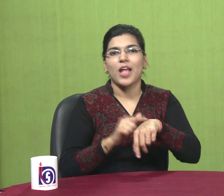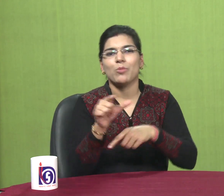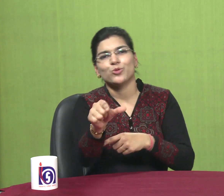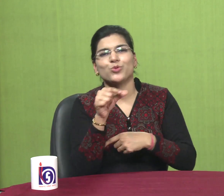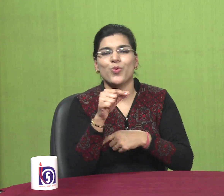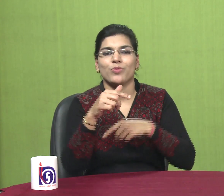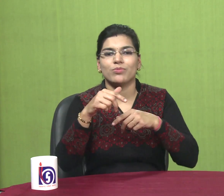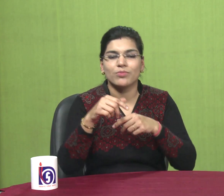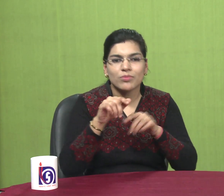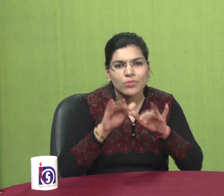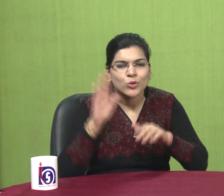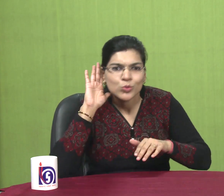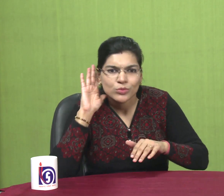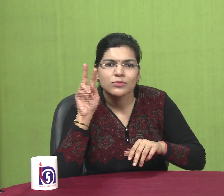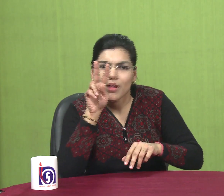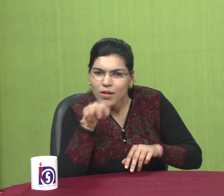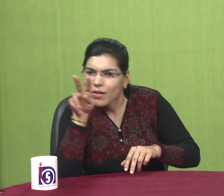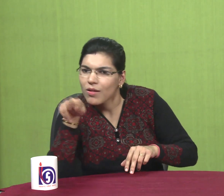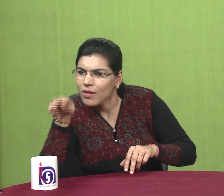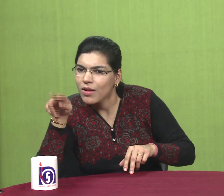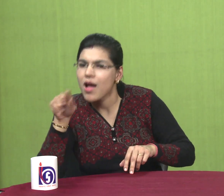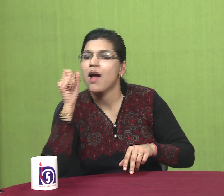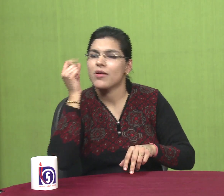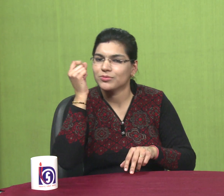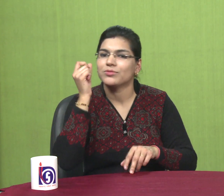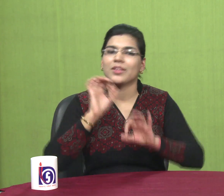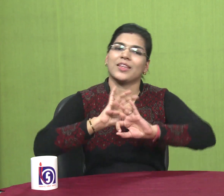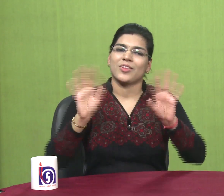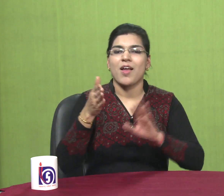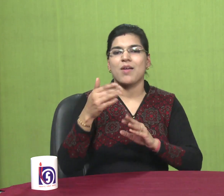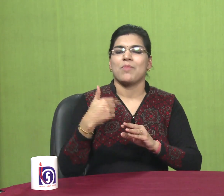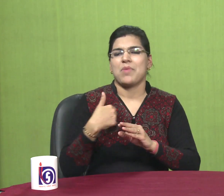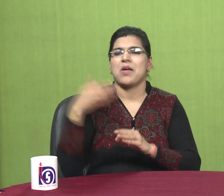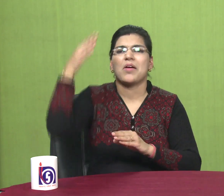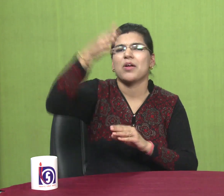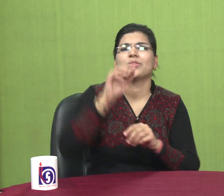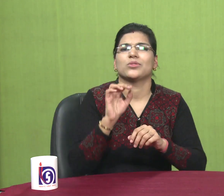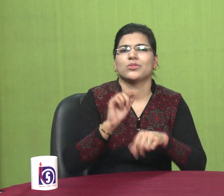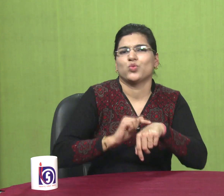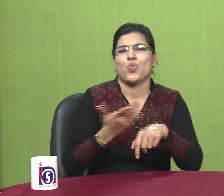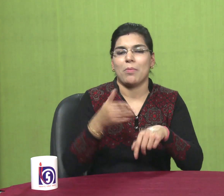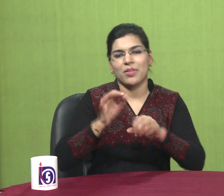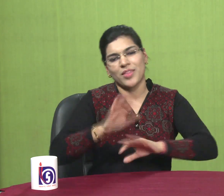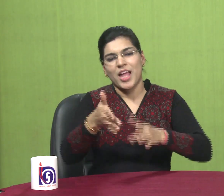You don't have to personally go and meet in person. You can go through the internet and promote your